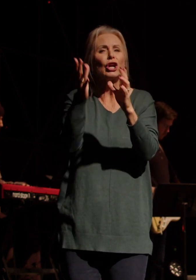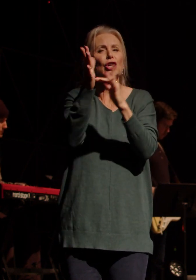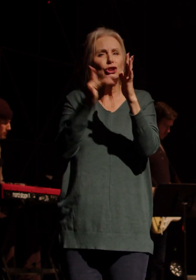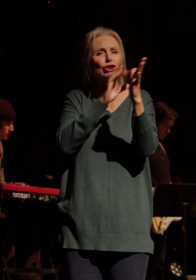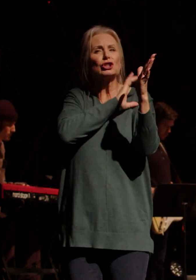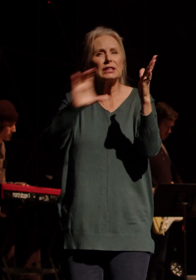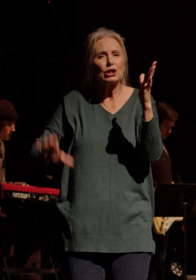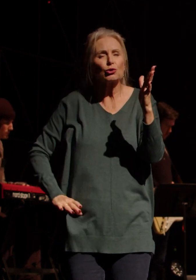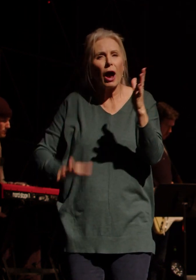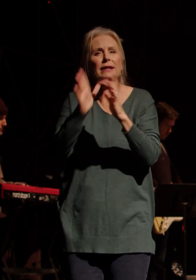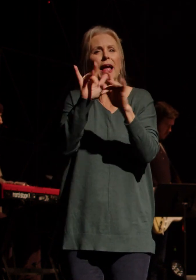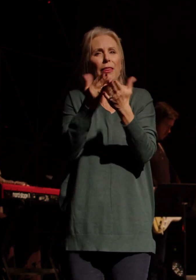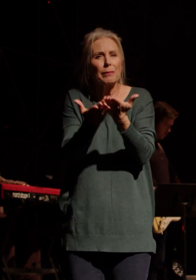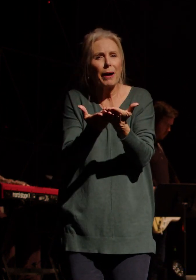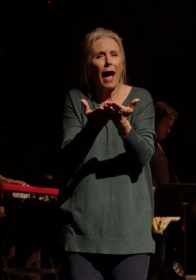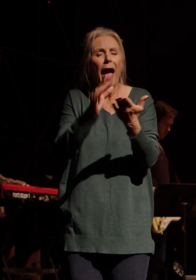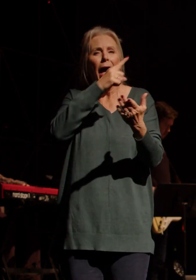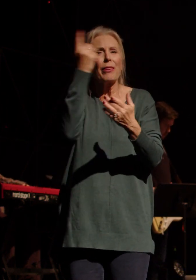that tonight?